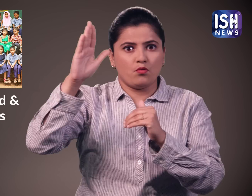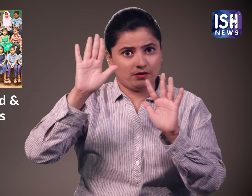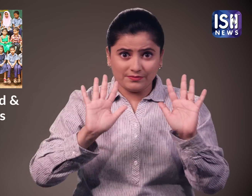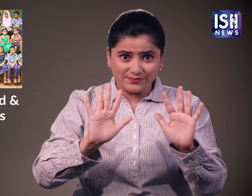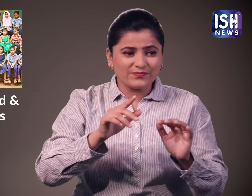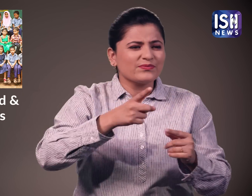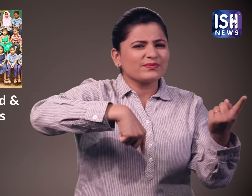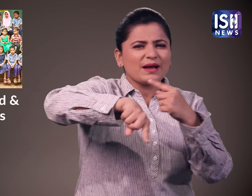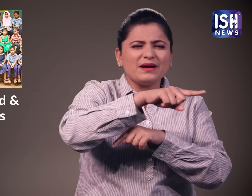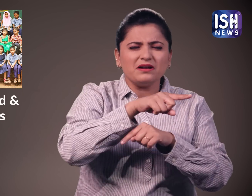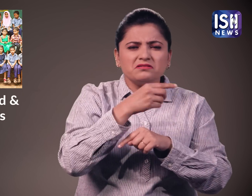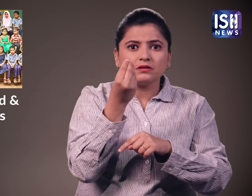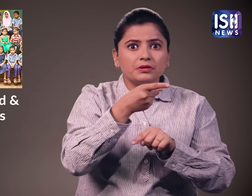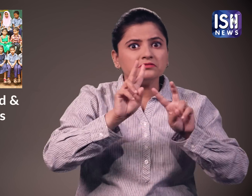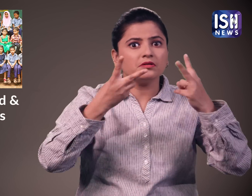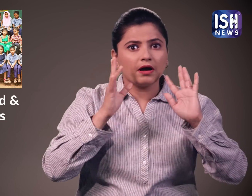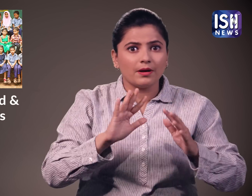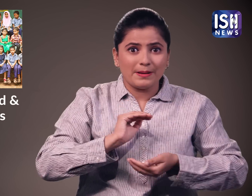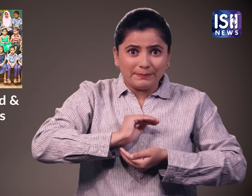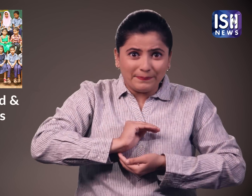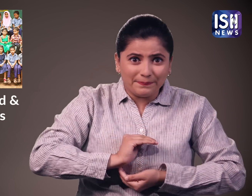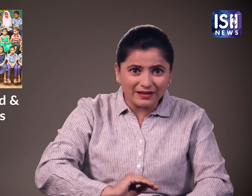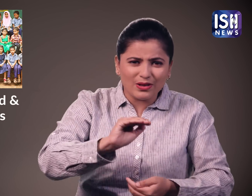Generally twins are very rare phenomena in the society.